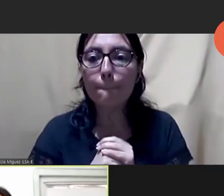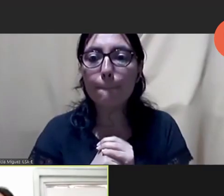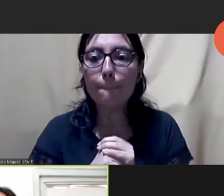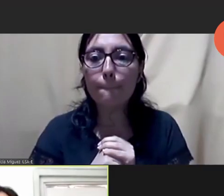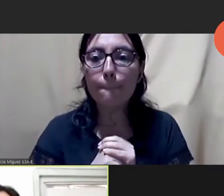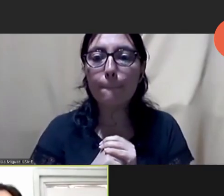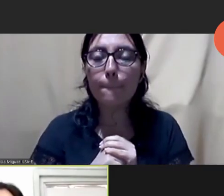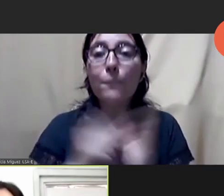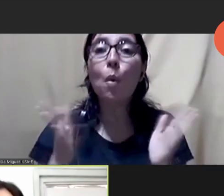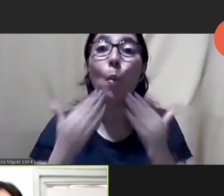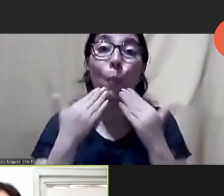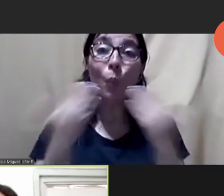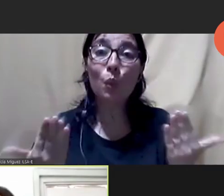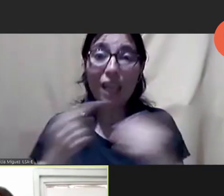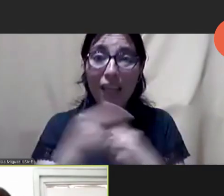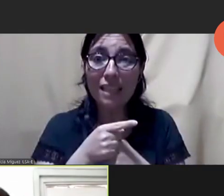Thank you.